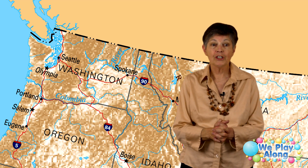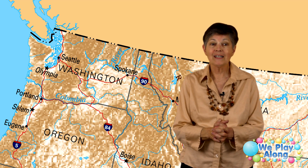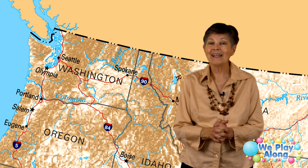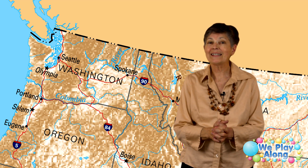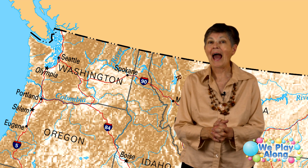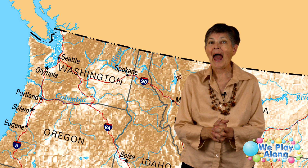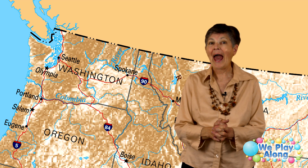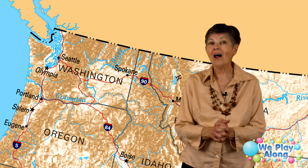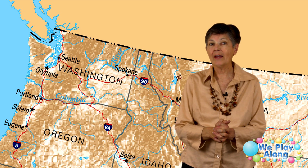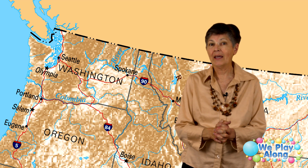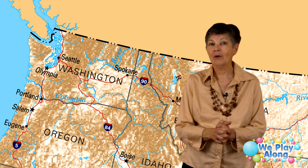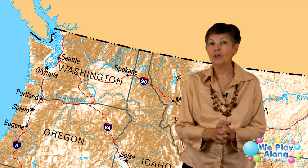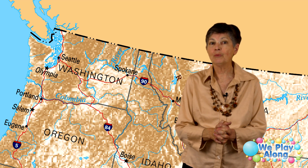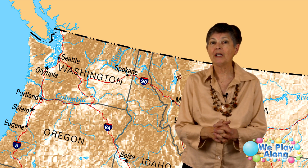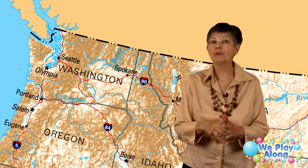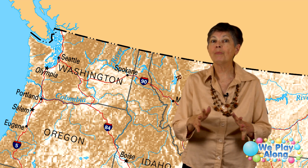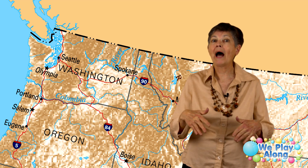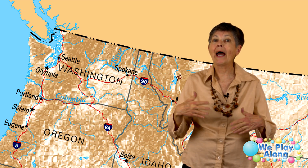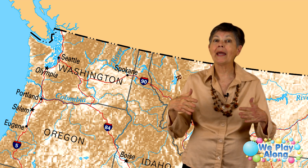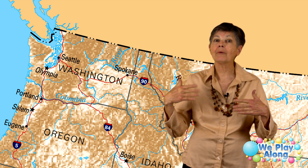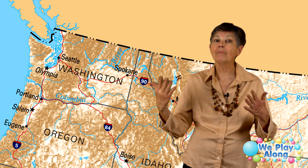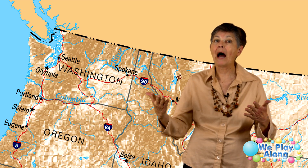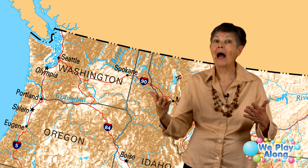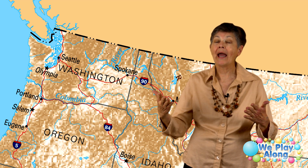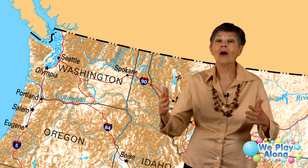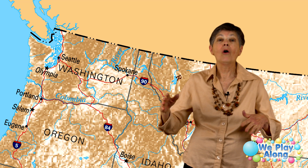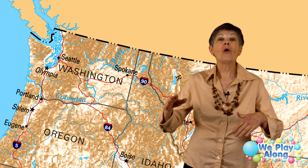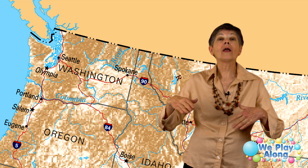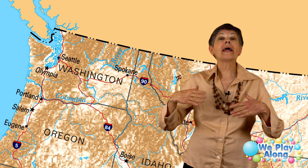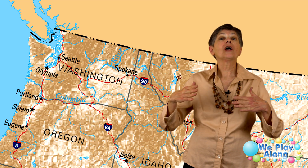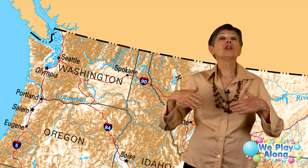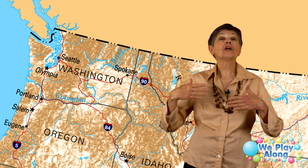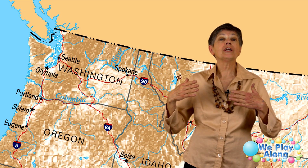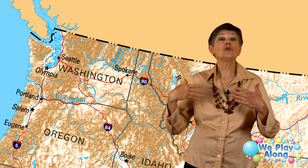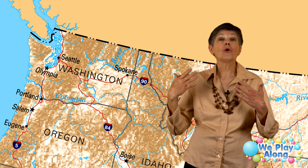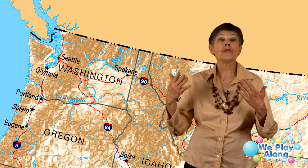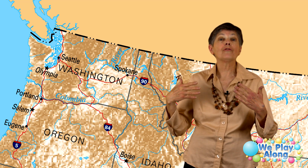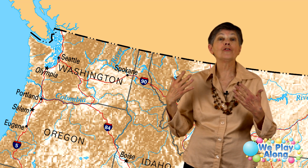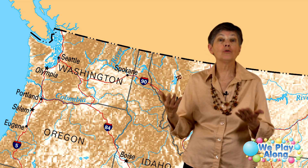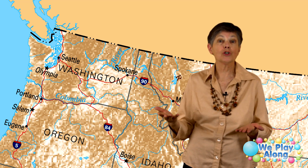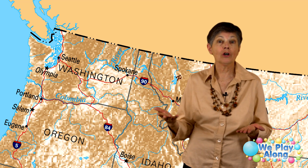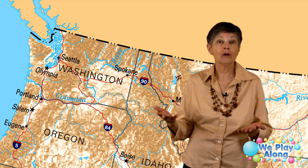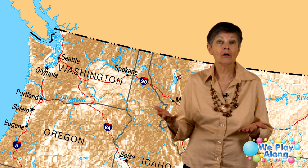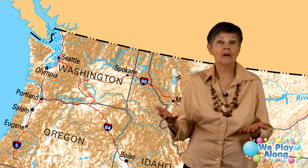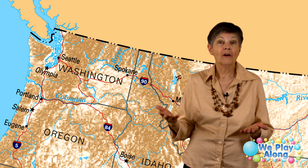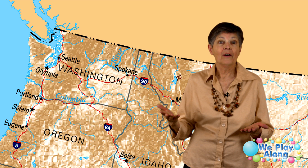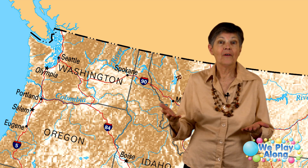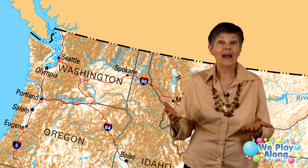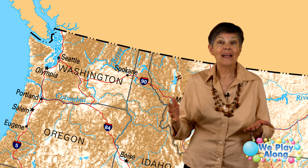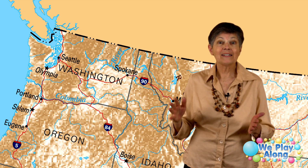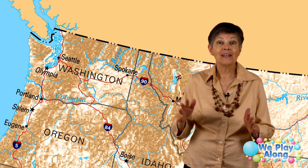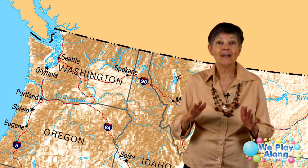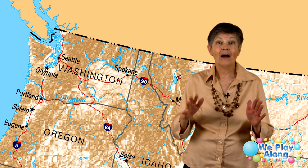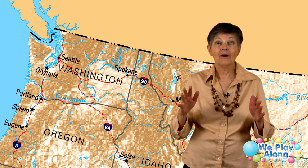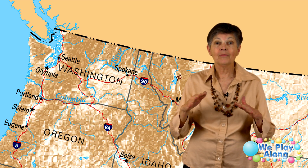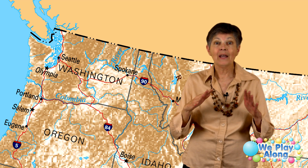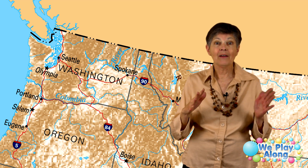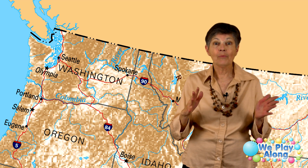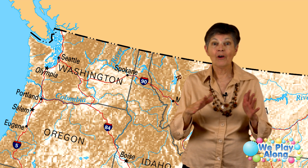Washington is Alki, which means by and by, or like looking toward the future. All right, it's a Native